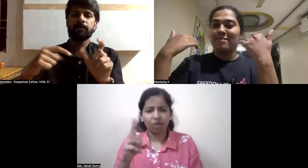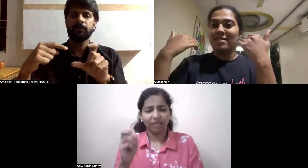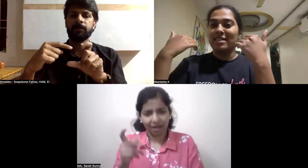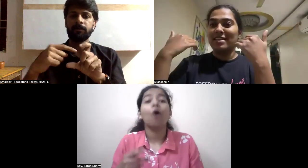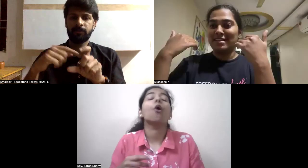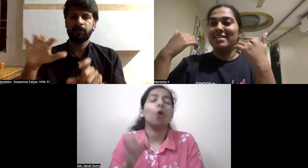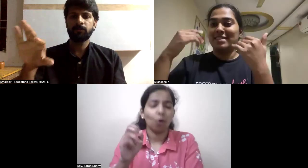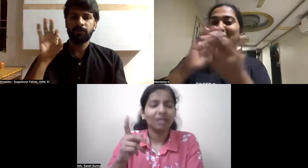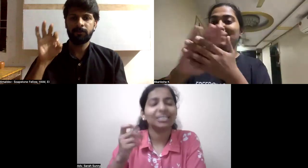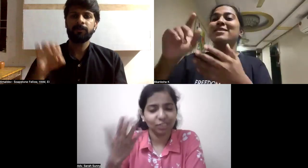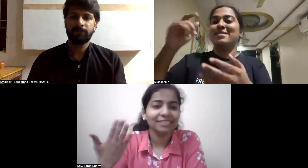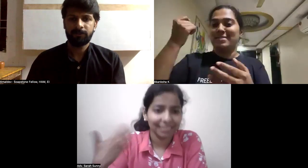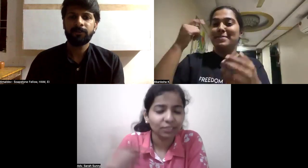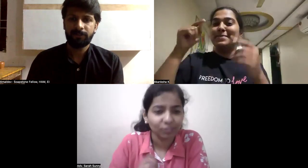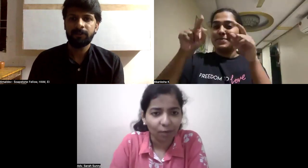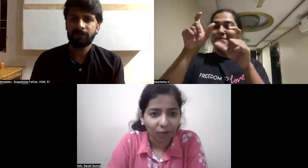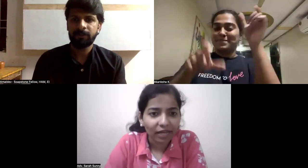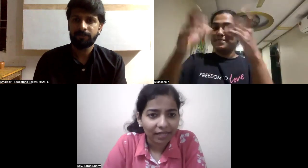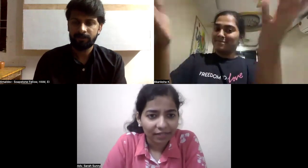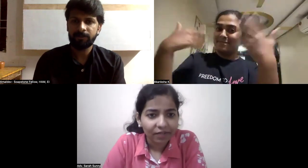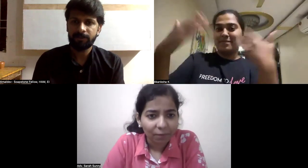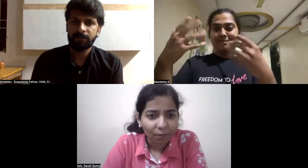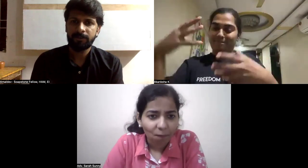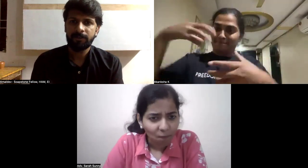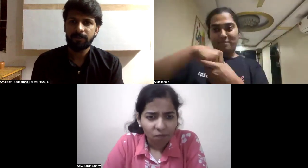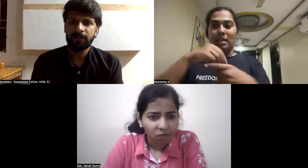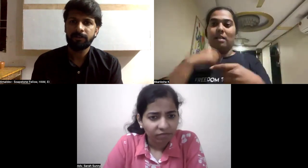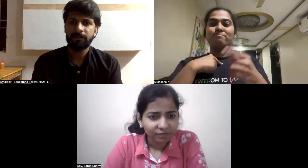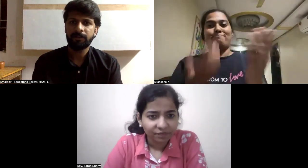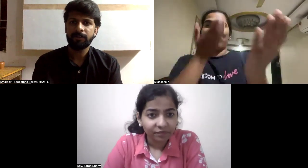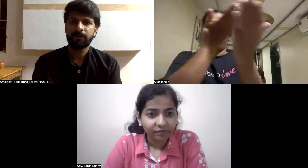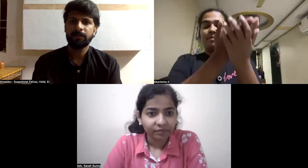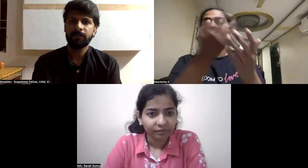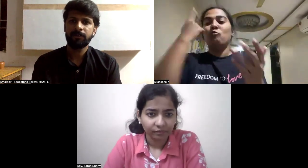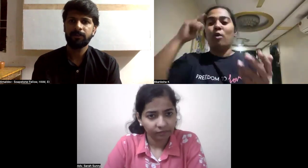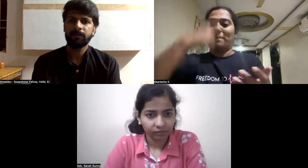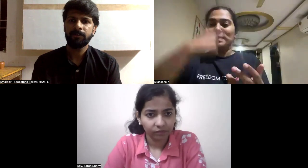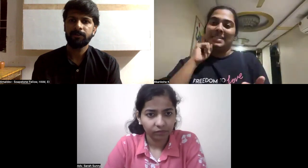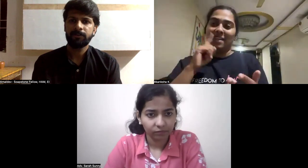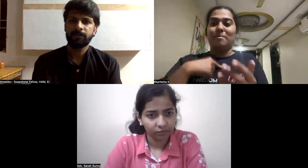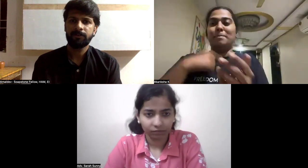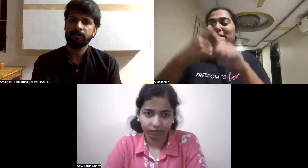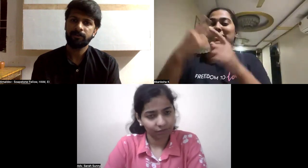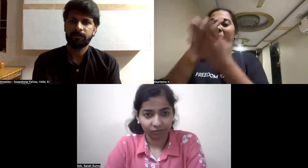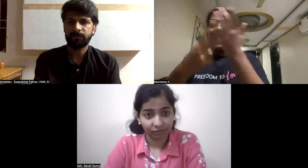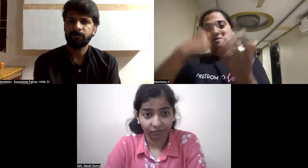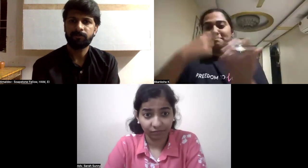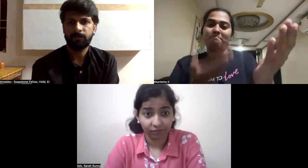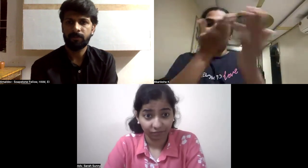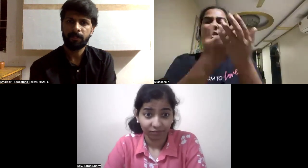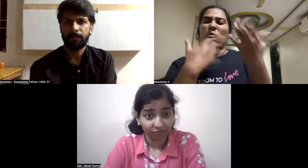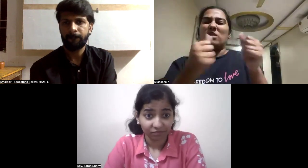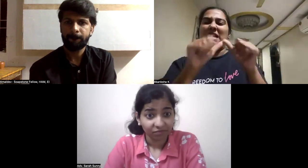to hire deaf individuals. There's job hiring happening for